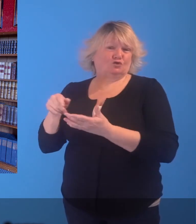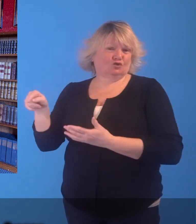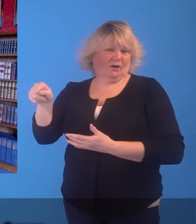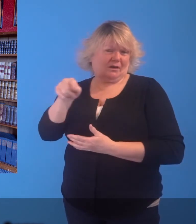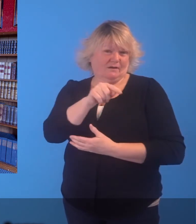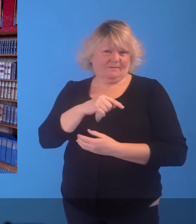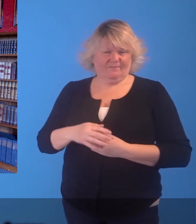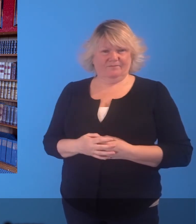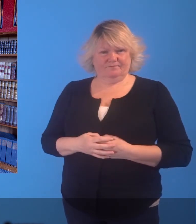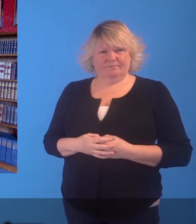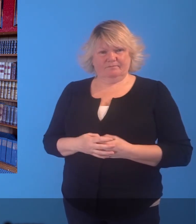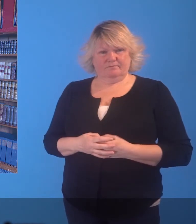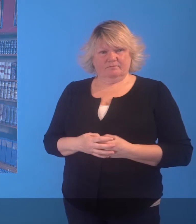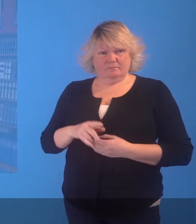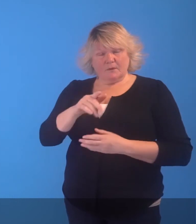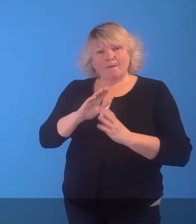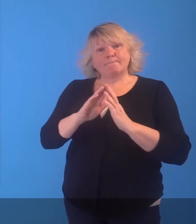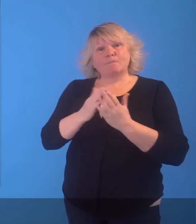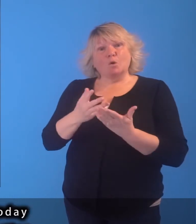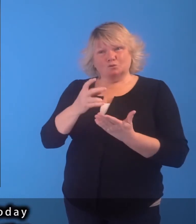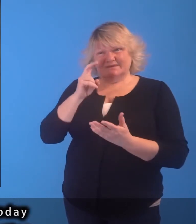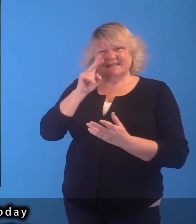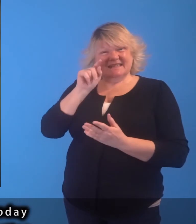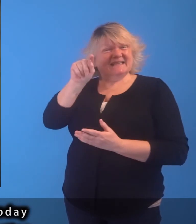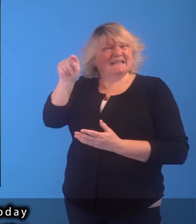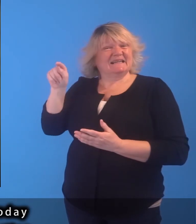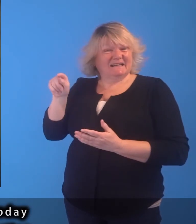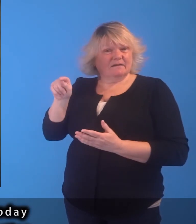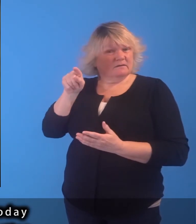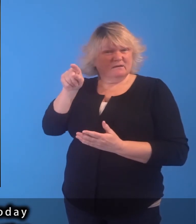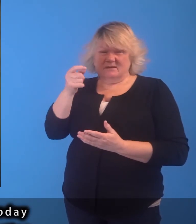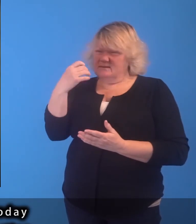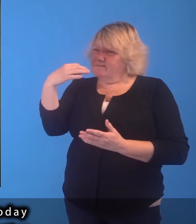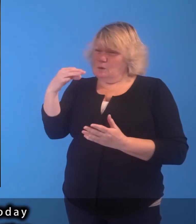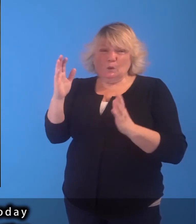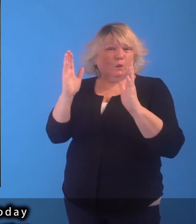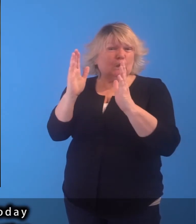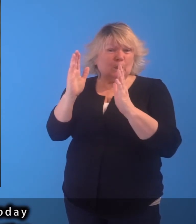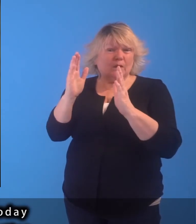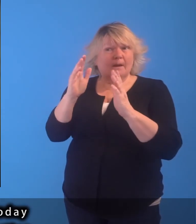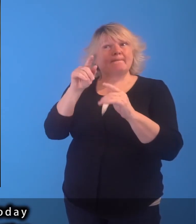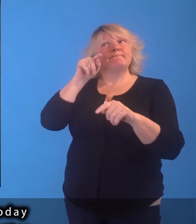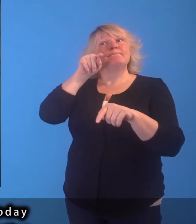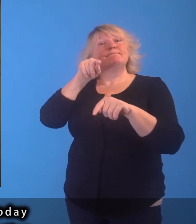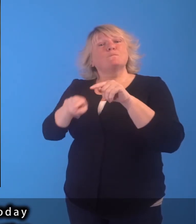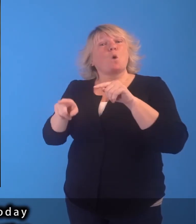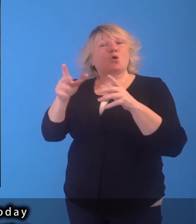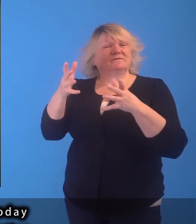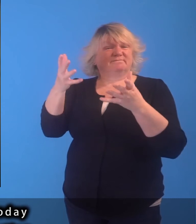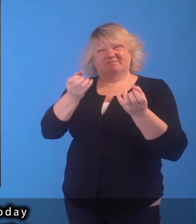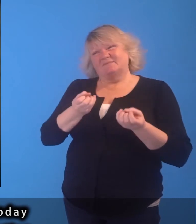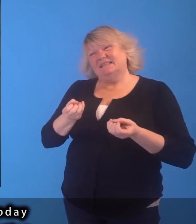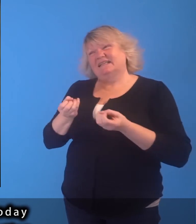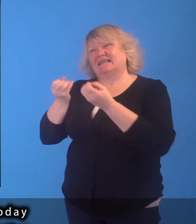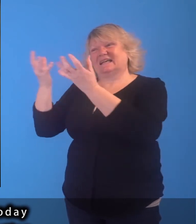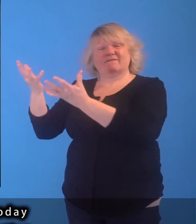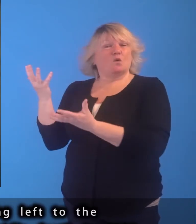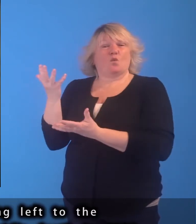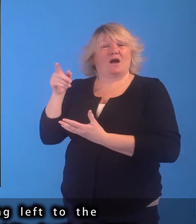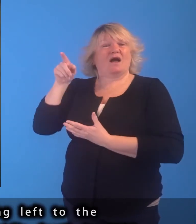The dining table, unusually for the time, is round. Up to 12 people could